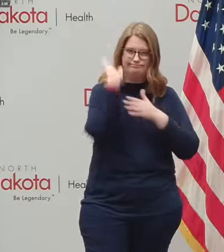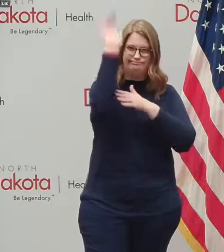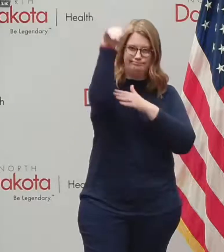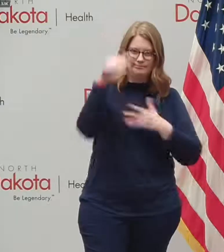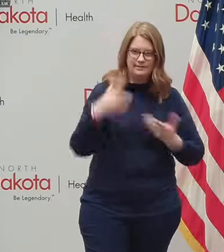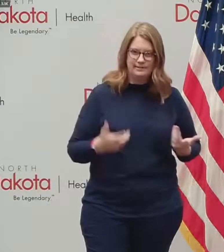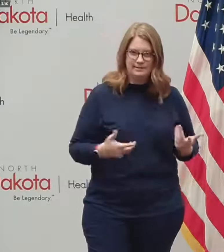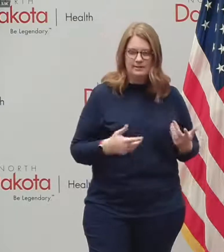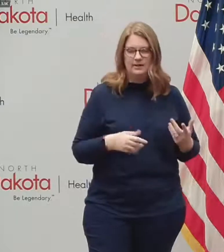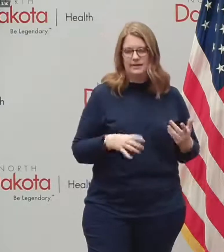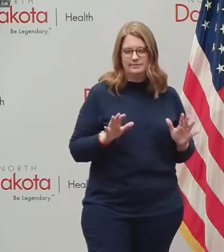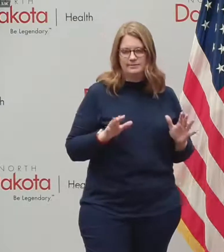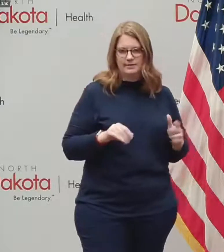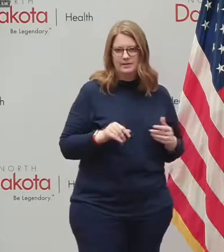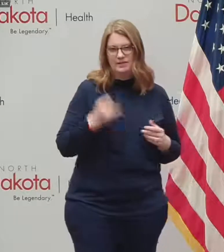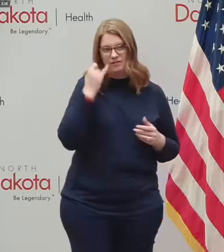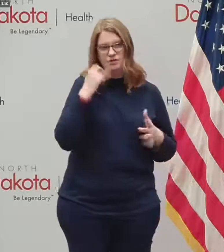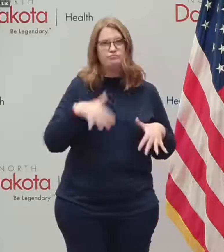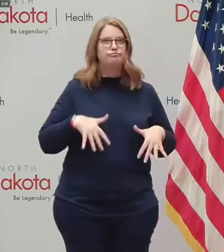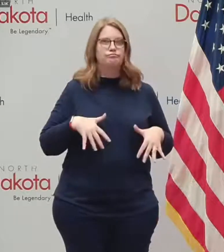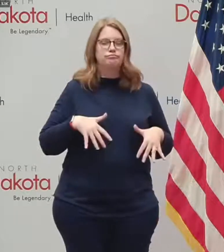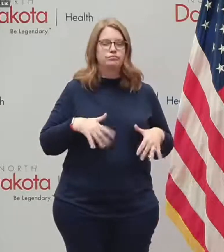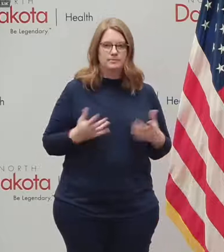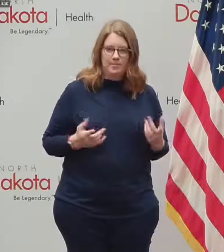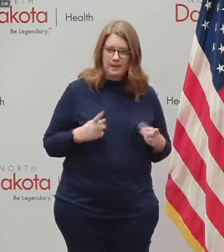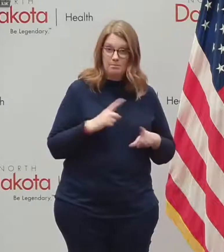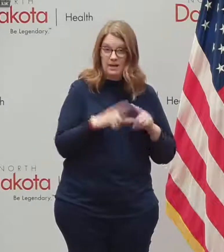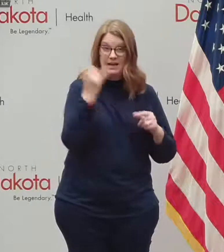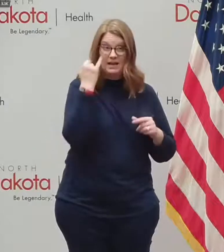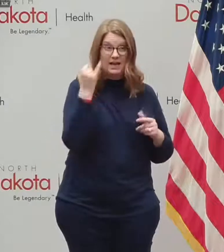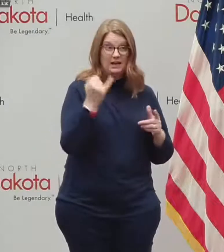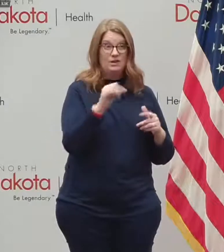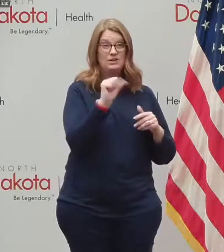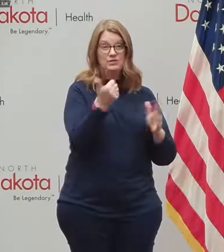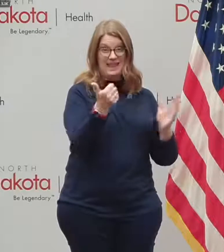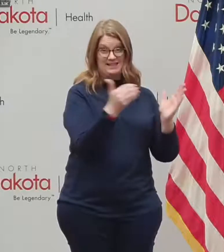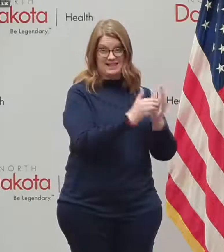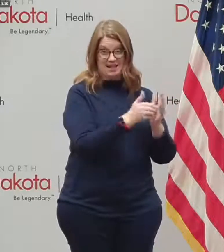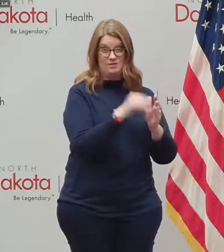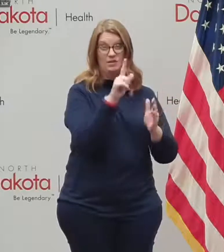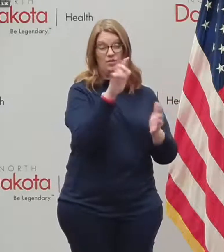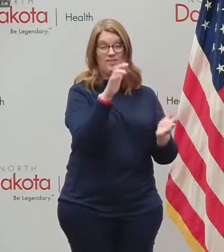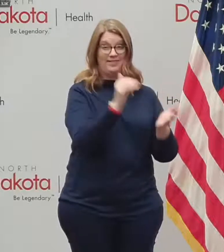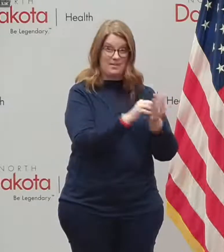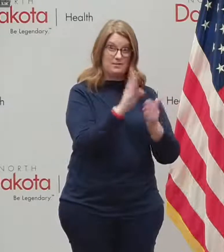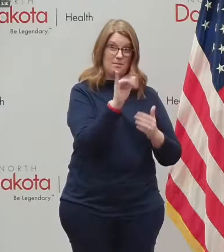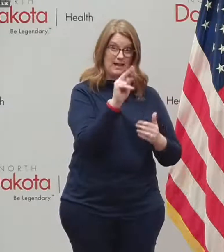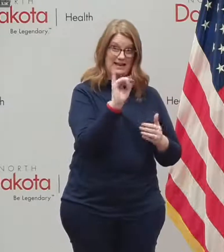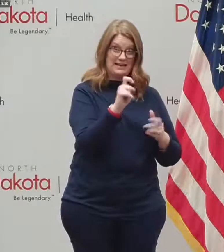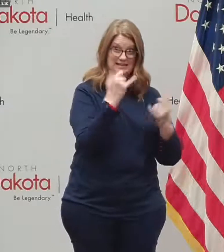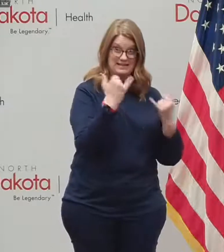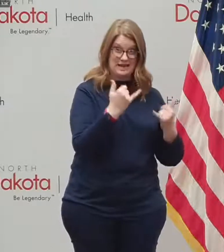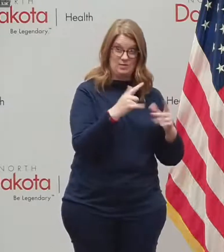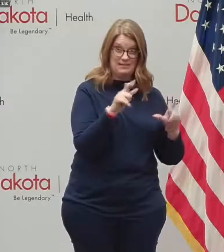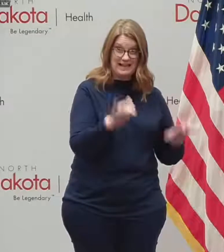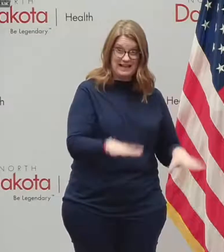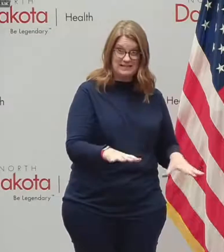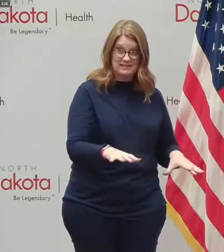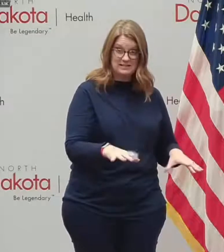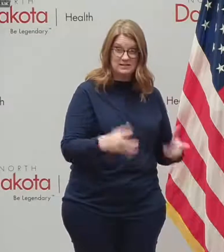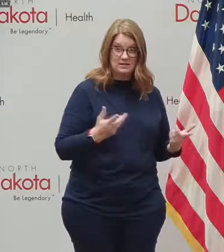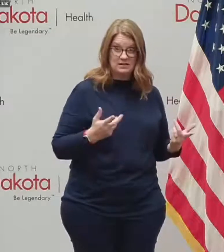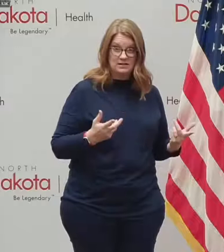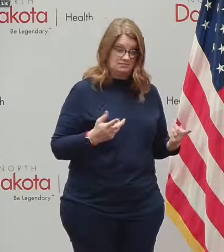there and start doing tens of thousands of Binax Now and possibly hundreds of thousands of Binax Now tests that wouldn't have been